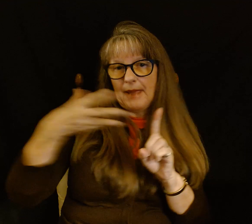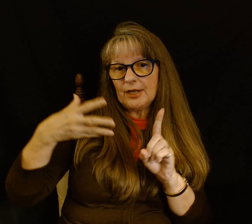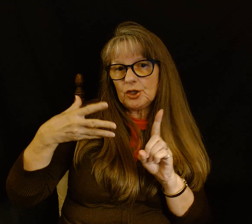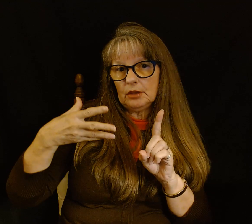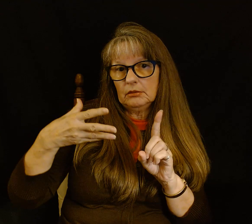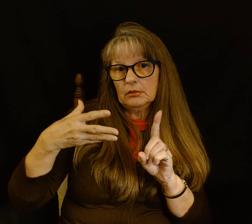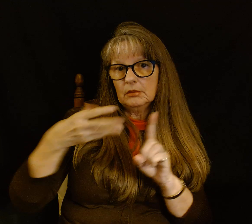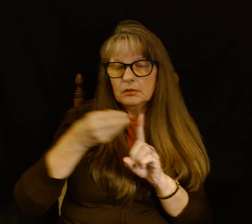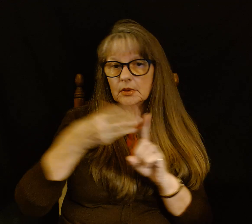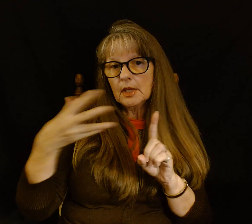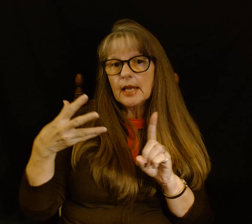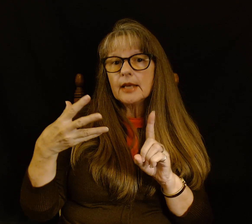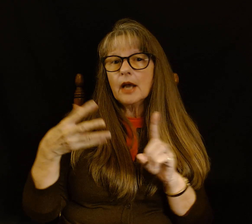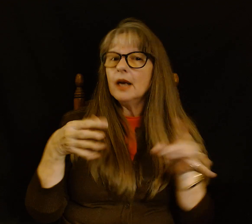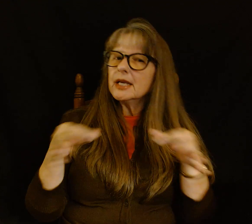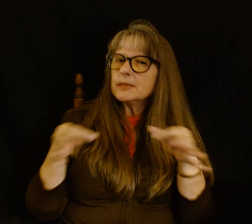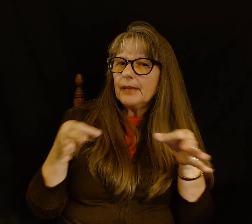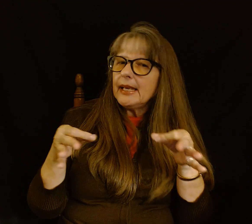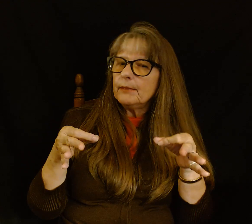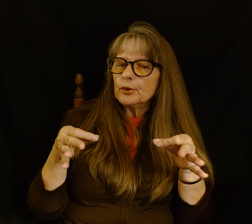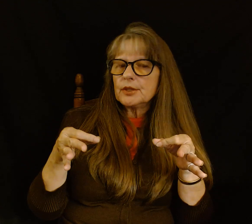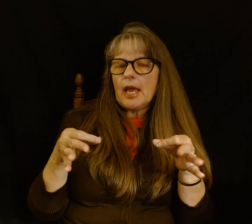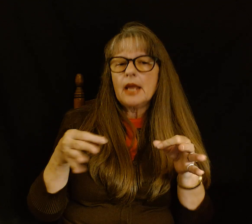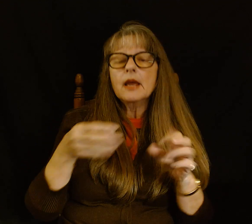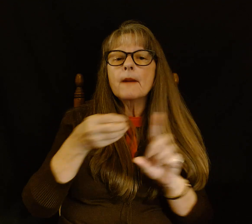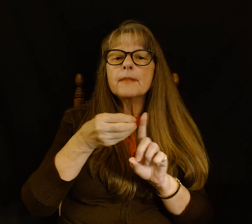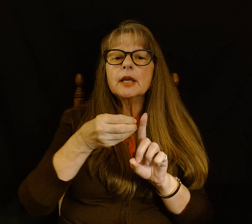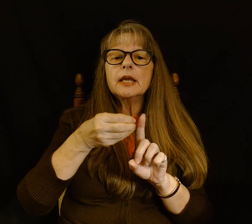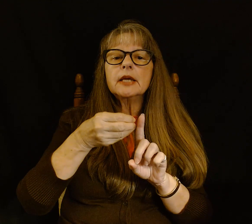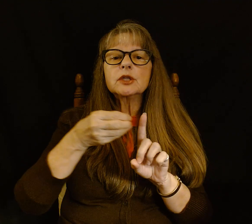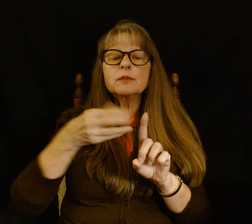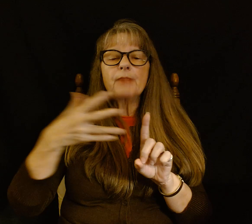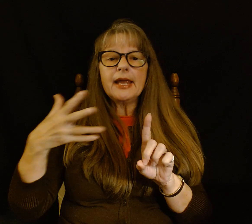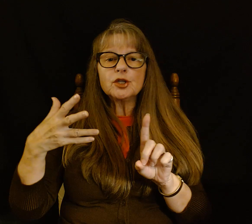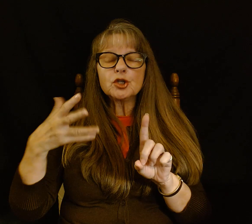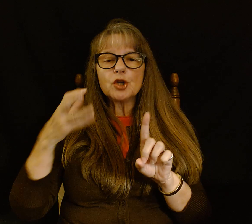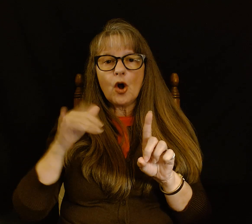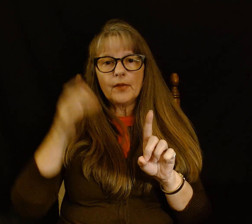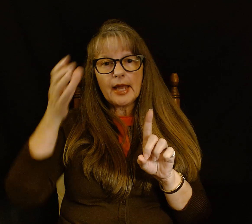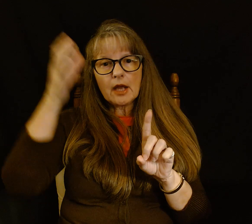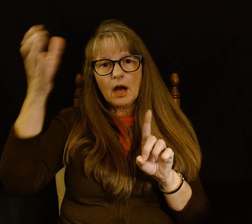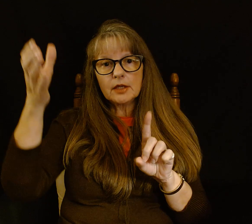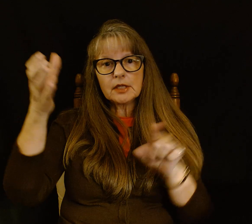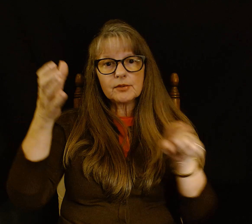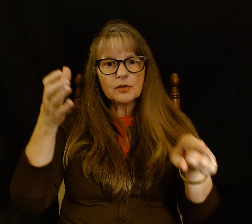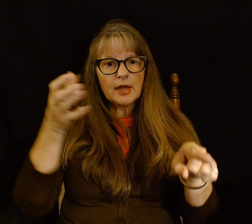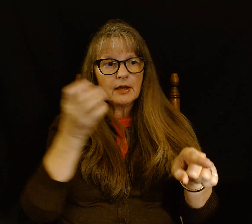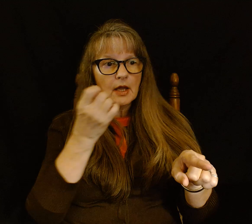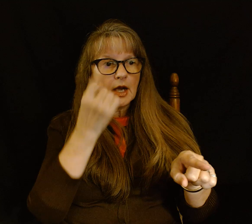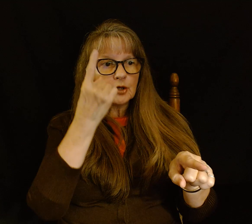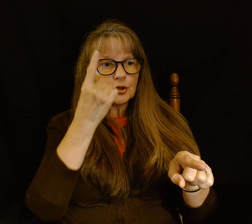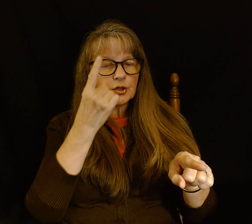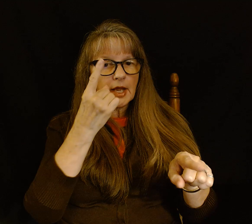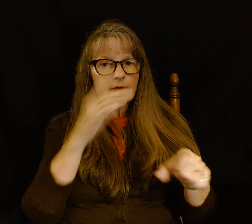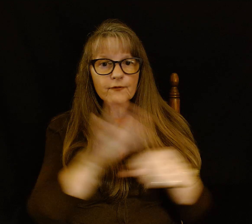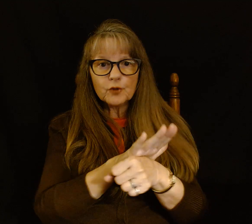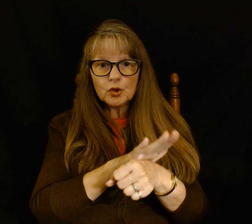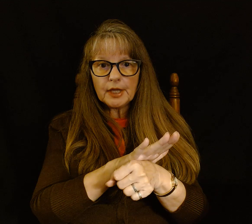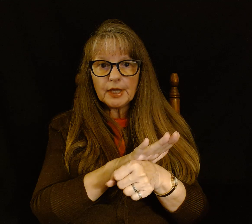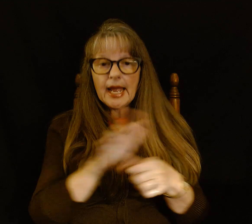expansion. Not explaining per se, but expansion on that concept so they understand fully. And